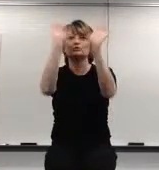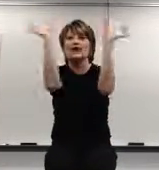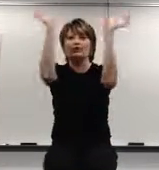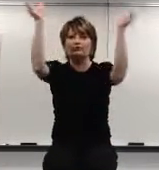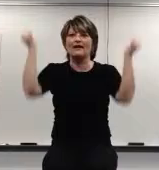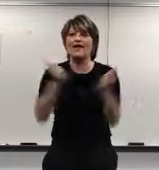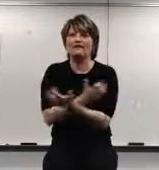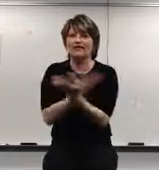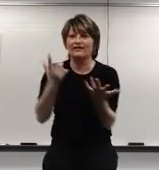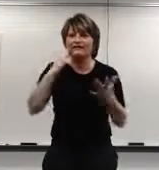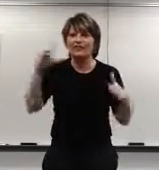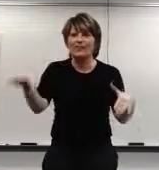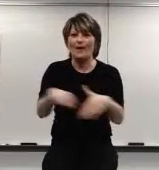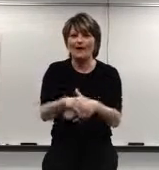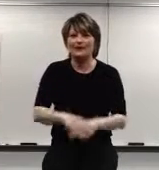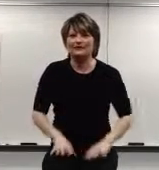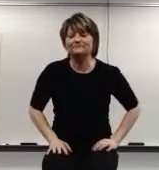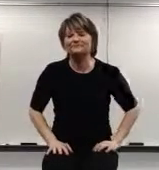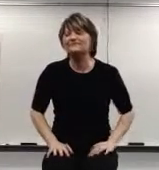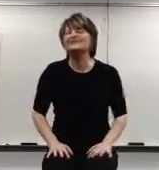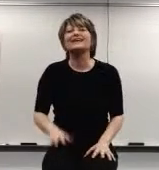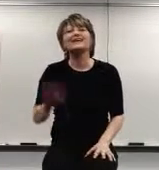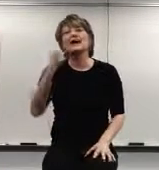working with his friends to decorate everything for the wedding.